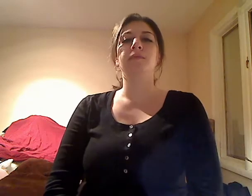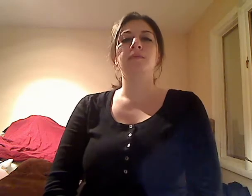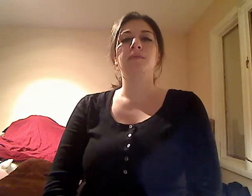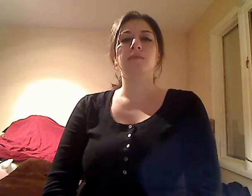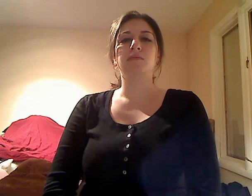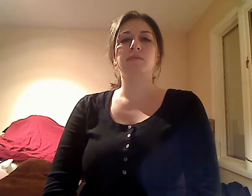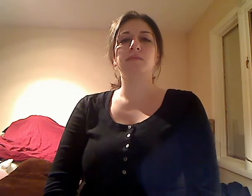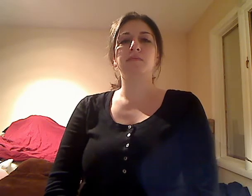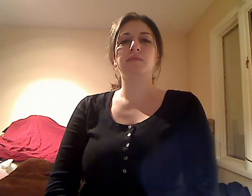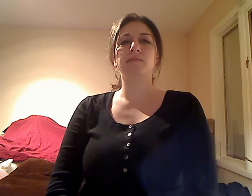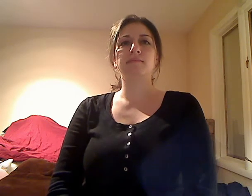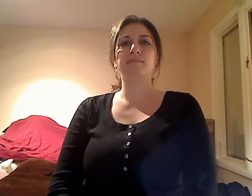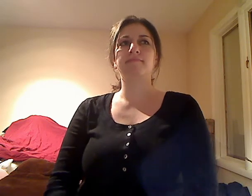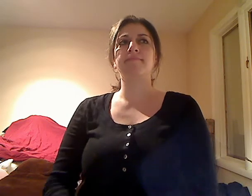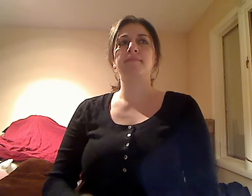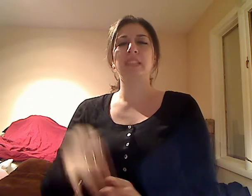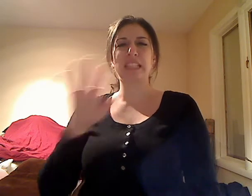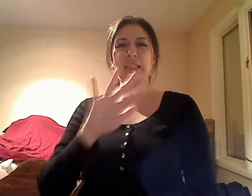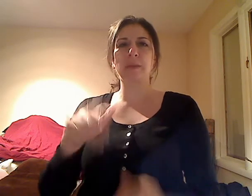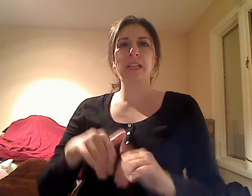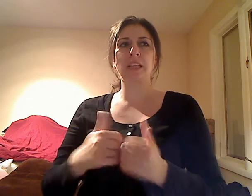B-I-R-T-H. Right, B-I-R-T-H.